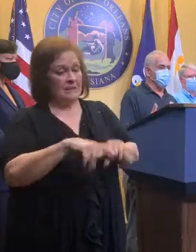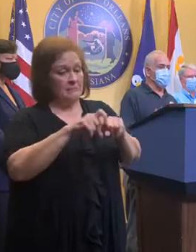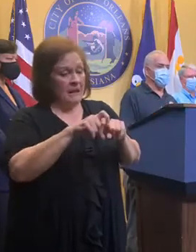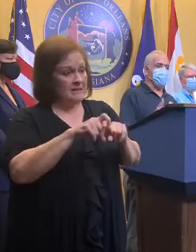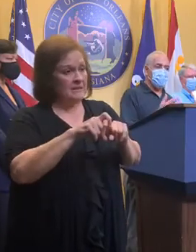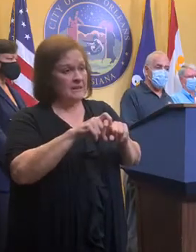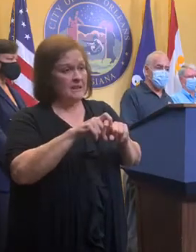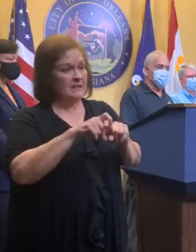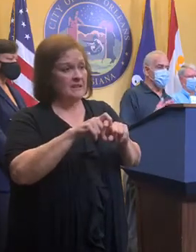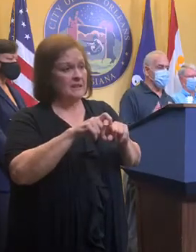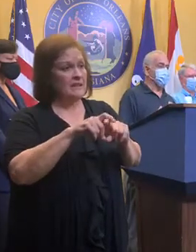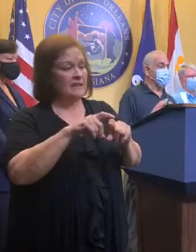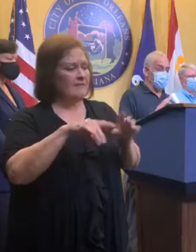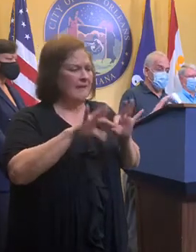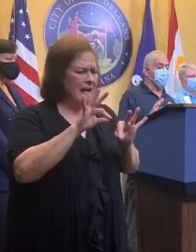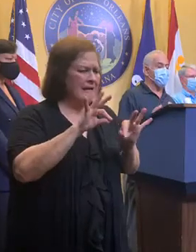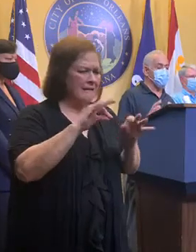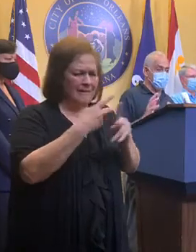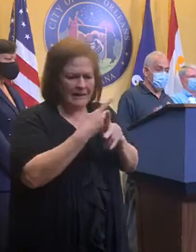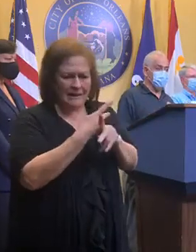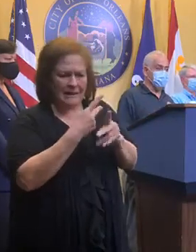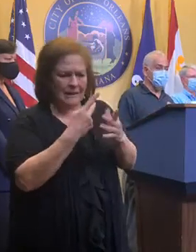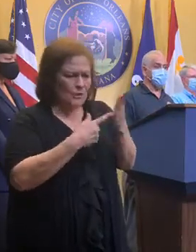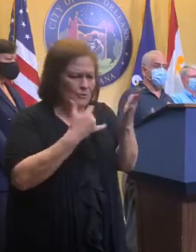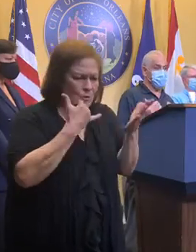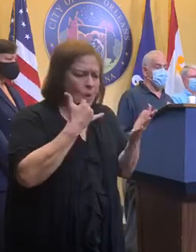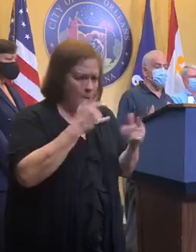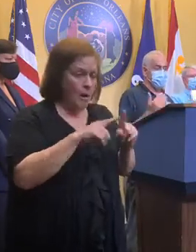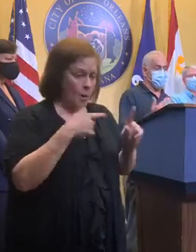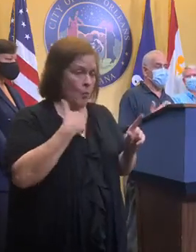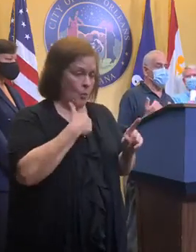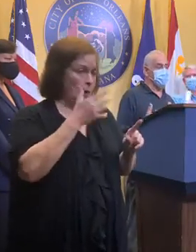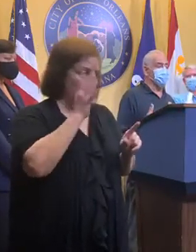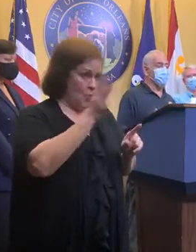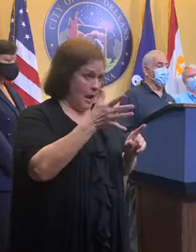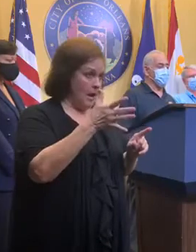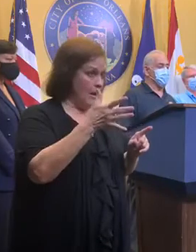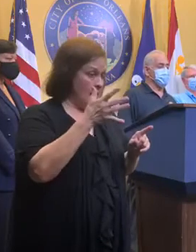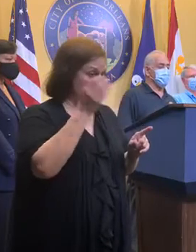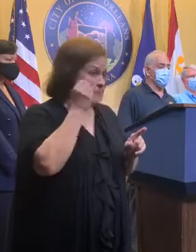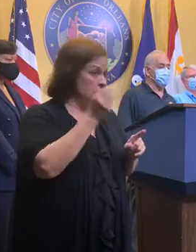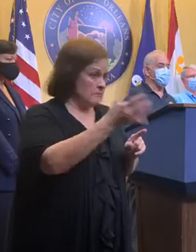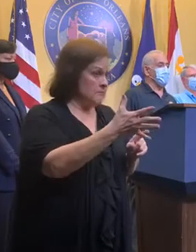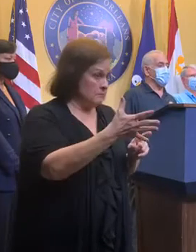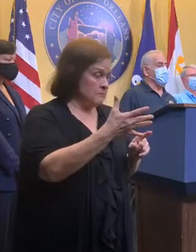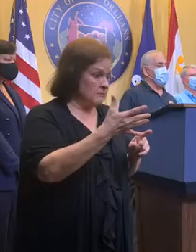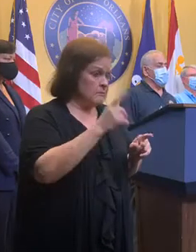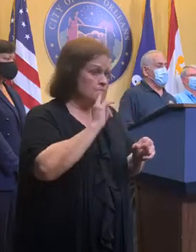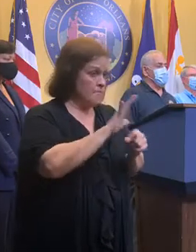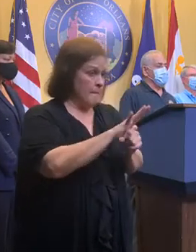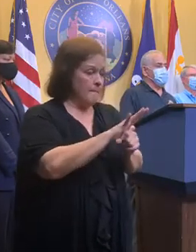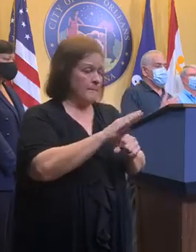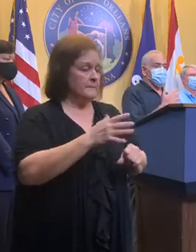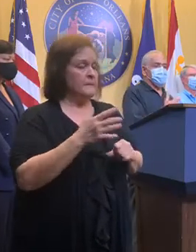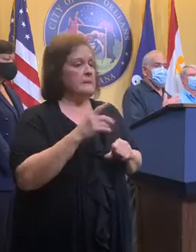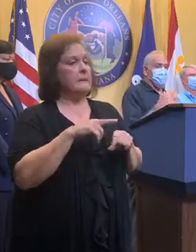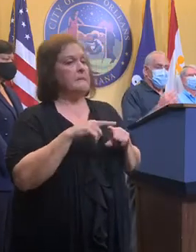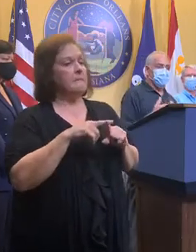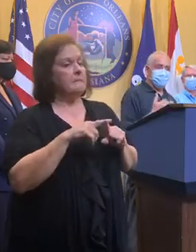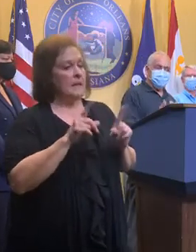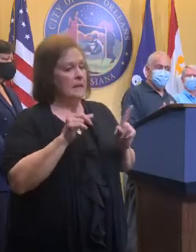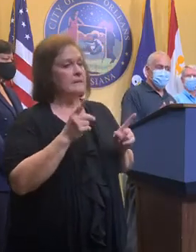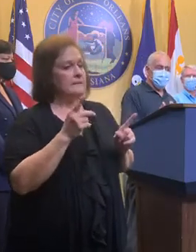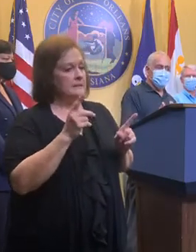looking further of the causes and what have you. But I promise you we will, because we owe it to you and us to do that. But